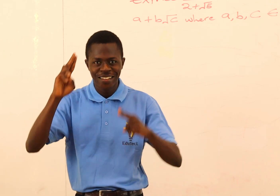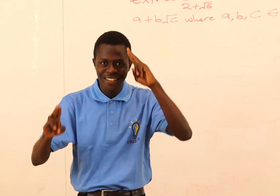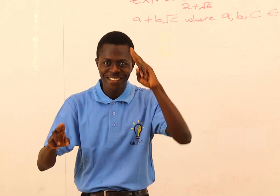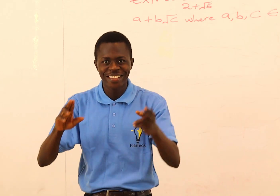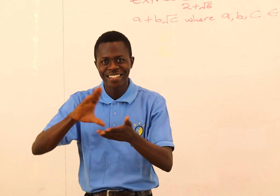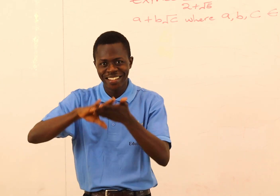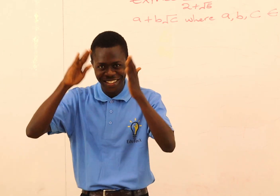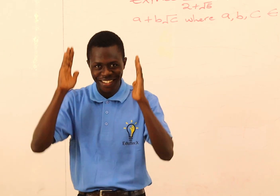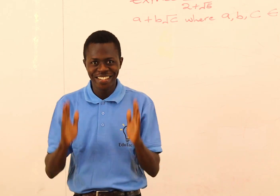Hello students,